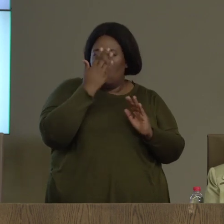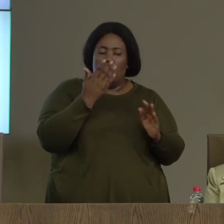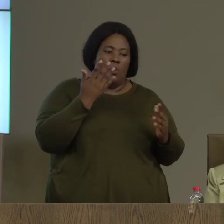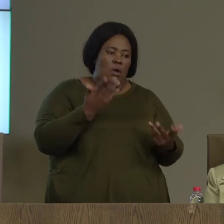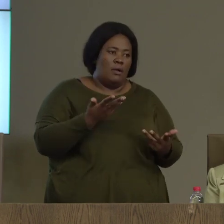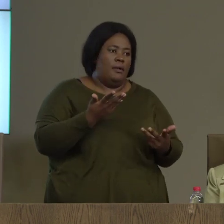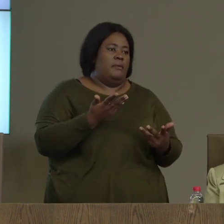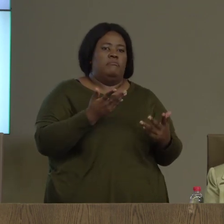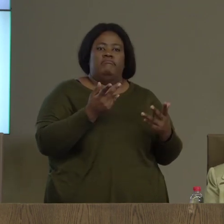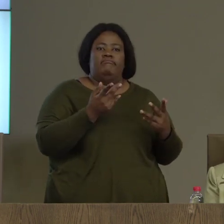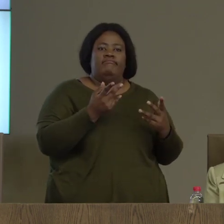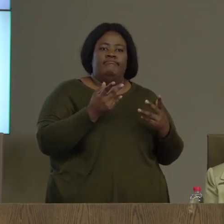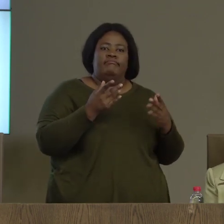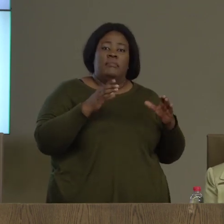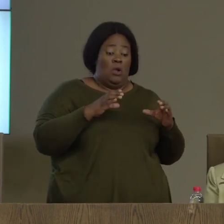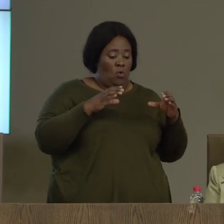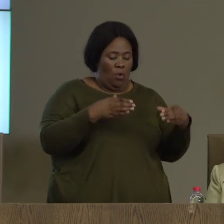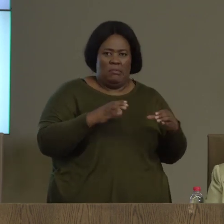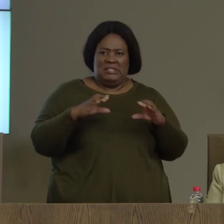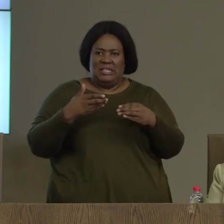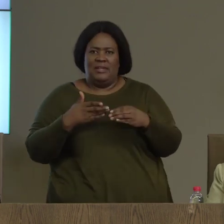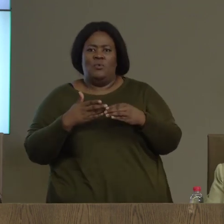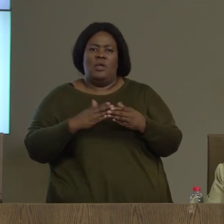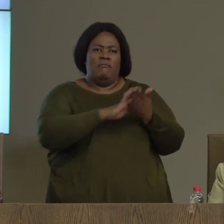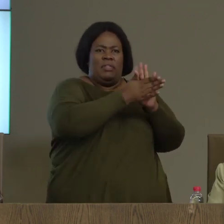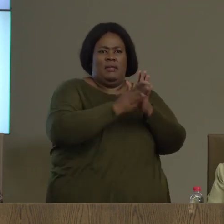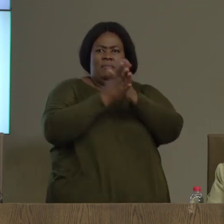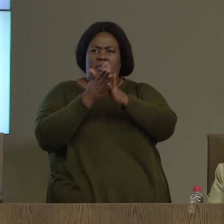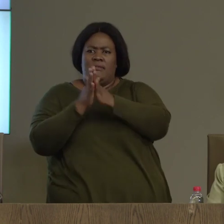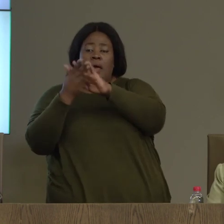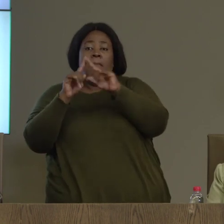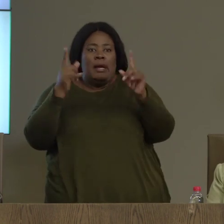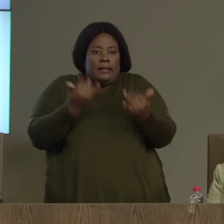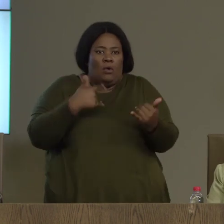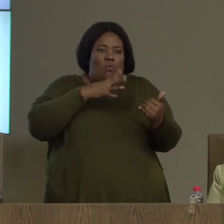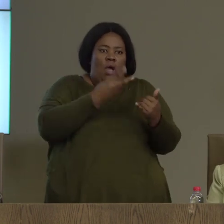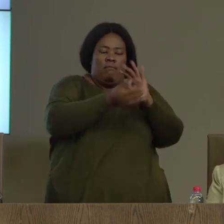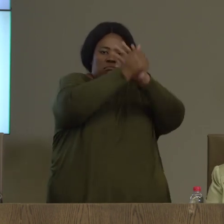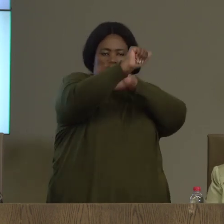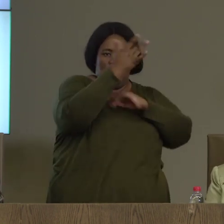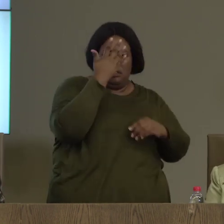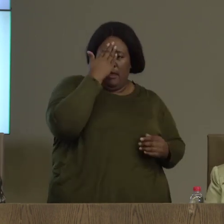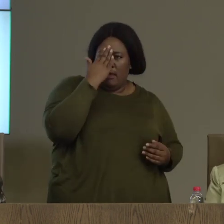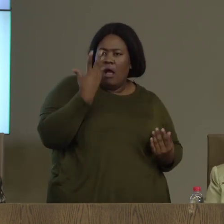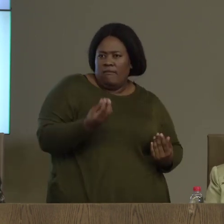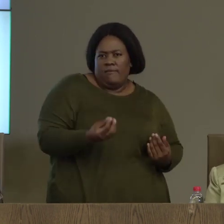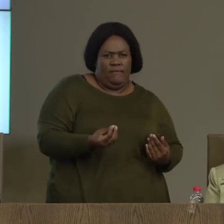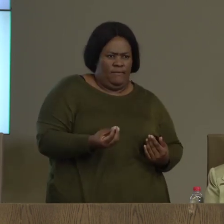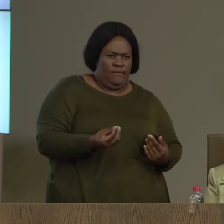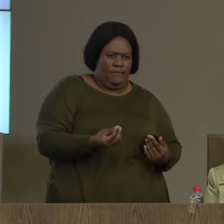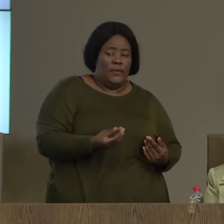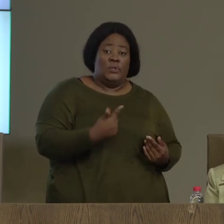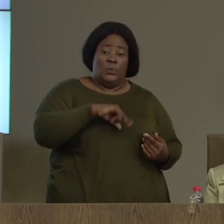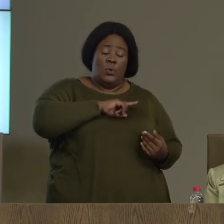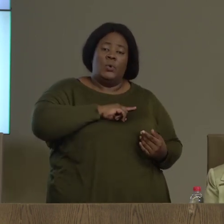by communities for a long time, and I think we've developed the skill on how to recover under very difficult conditions. So we're counting